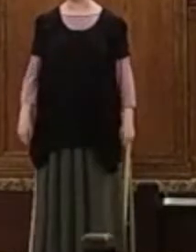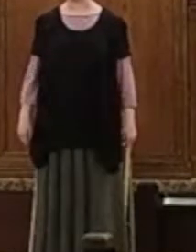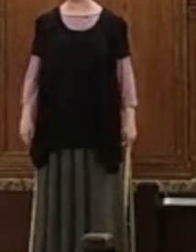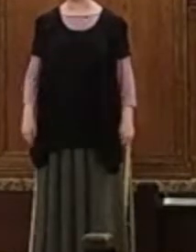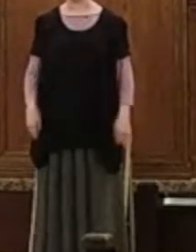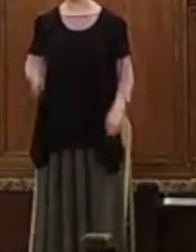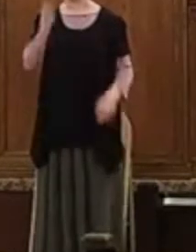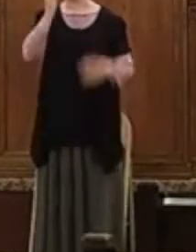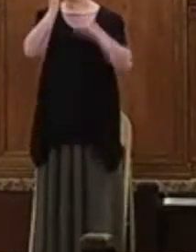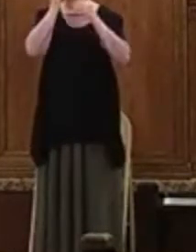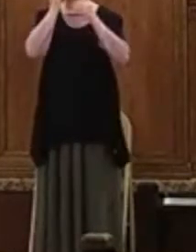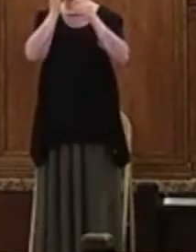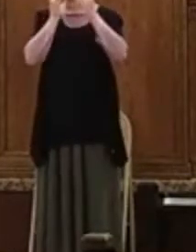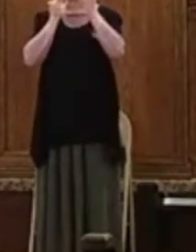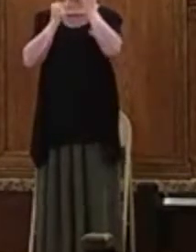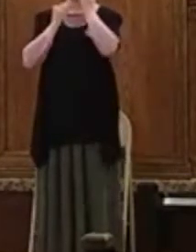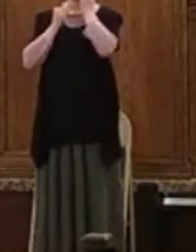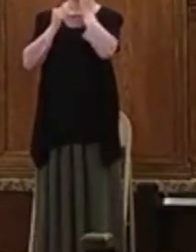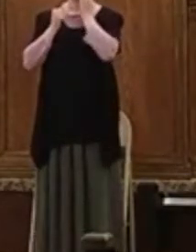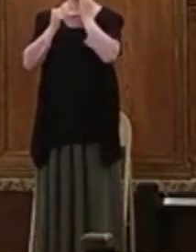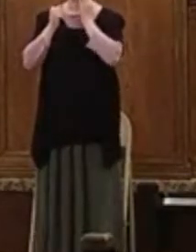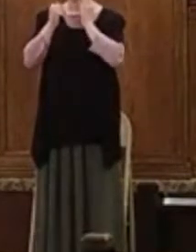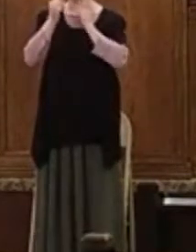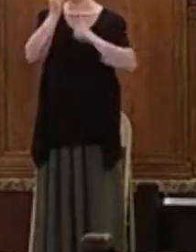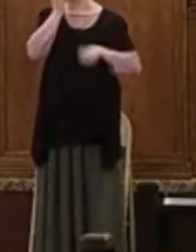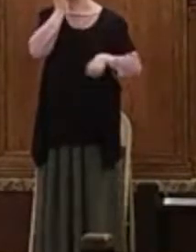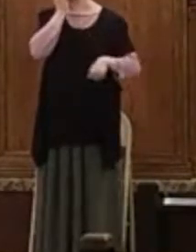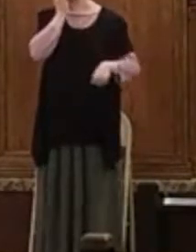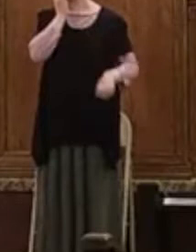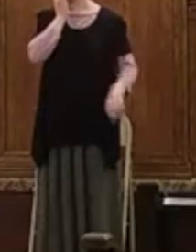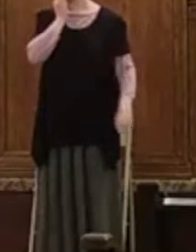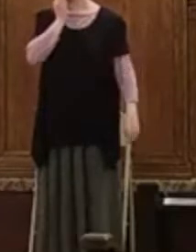and wiped tears from my eyes. Yes, sir.